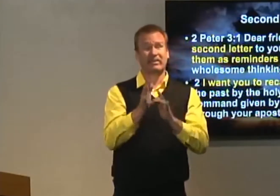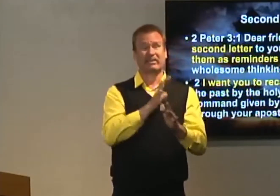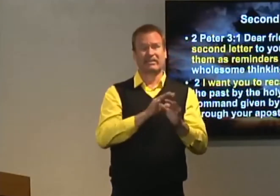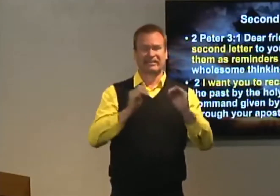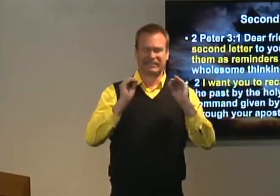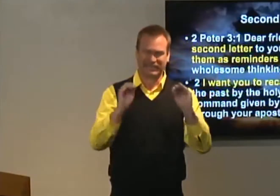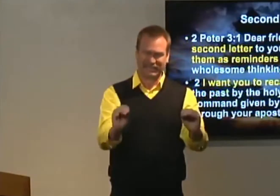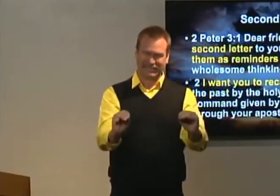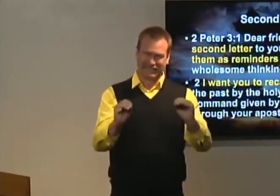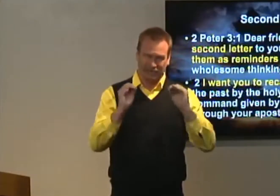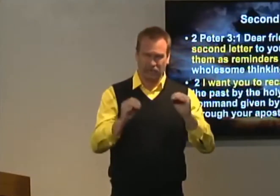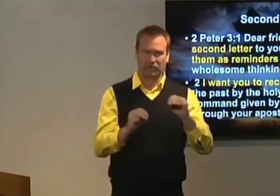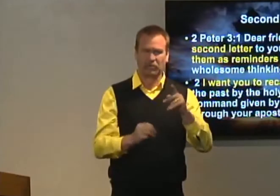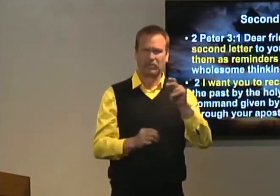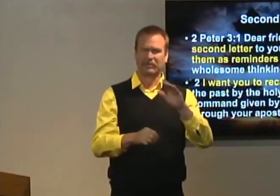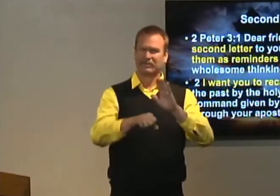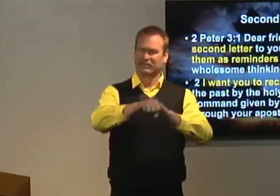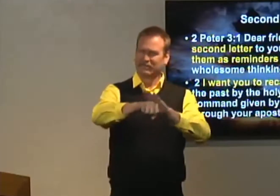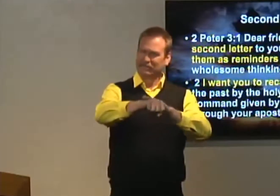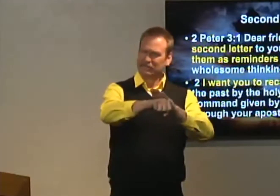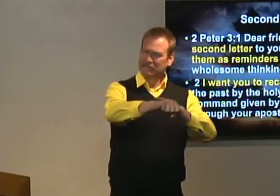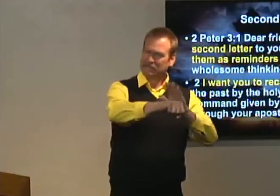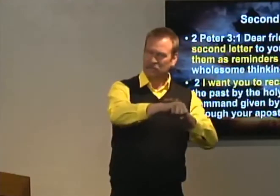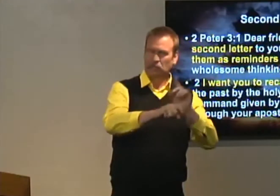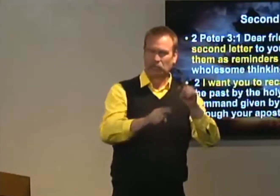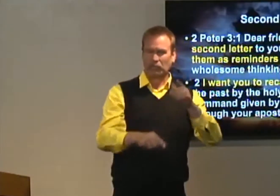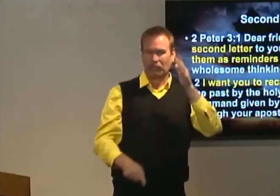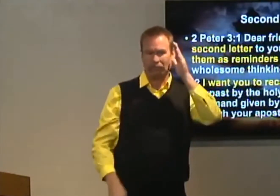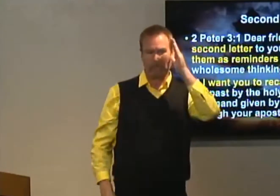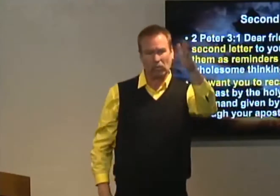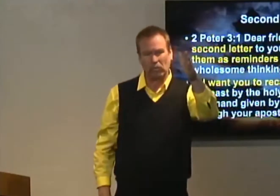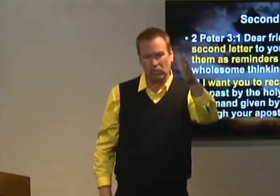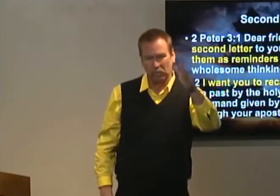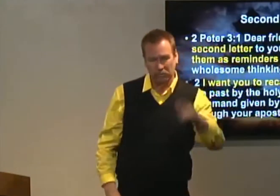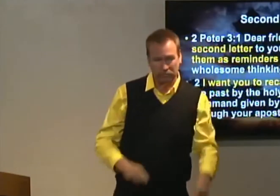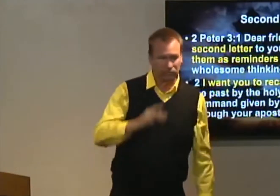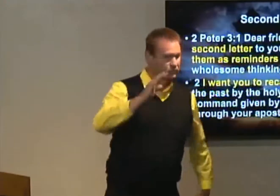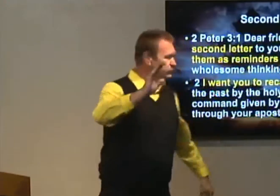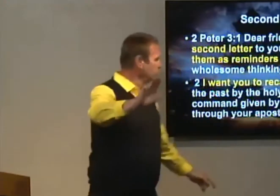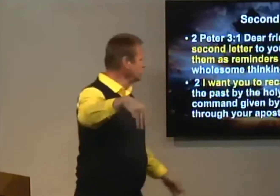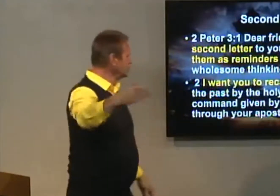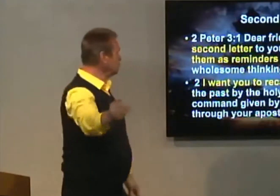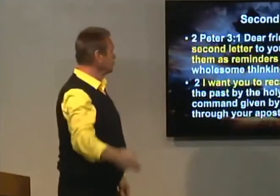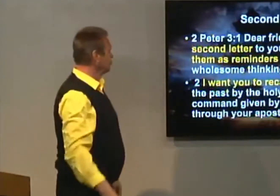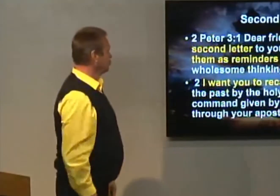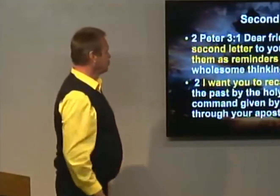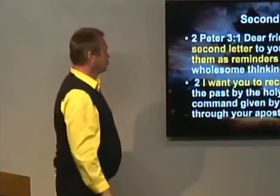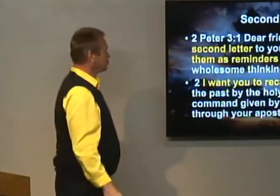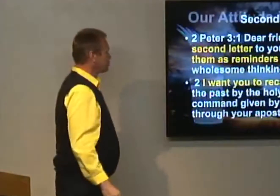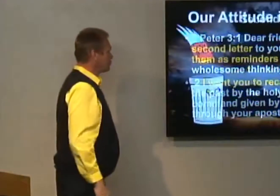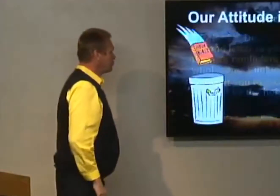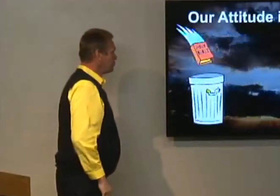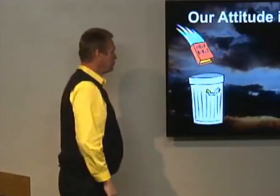had been given. And then Jesus' teachings as well. He had given us this warning. And they were all for the people in the future.